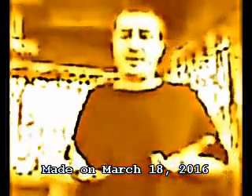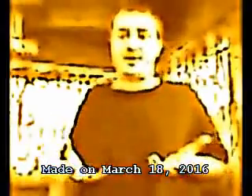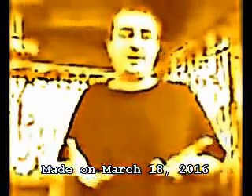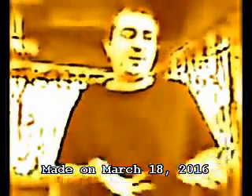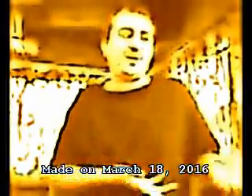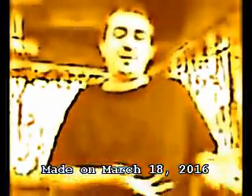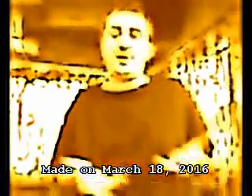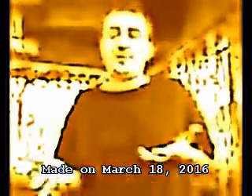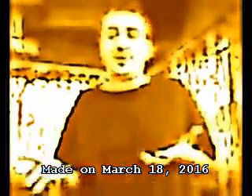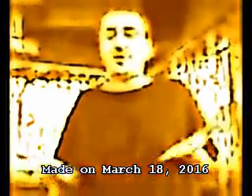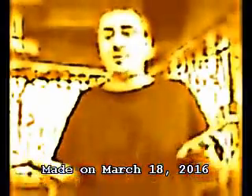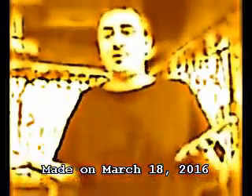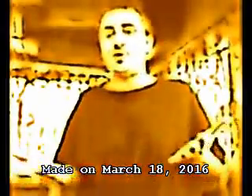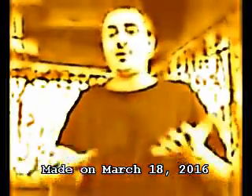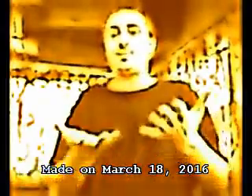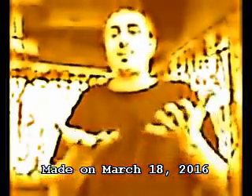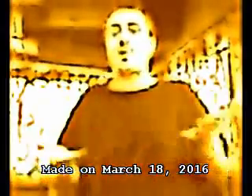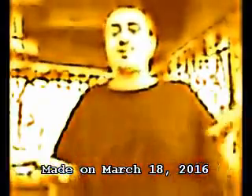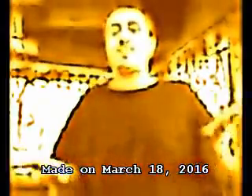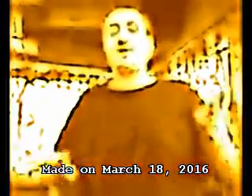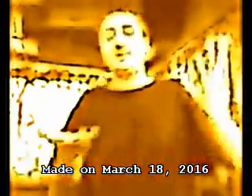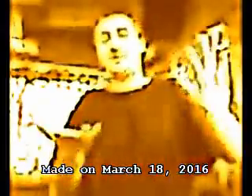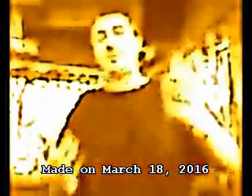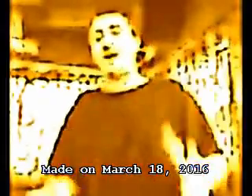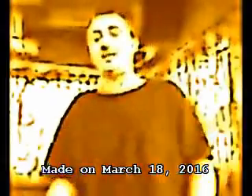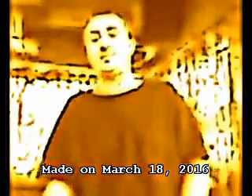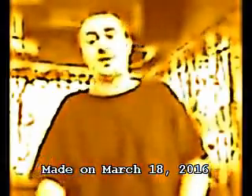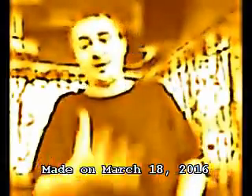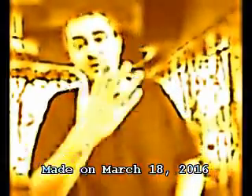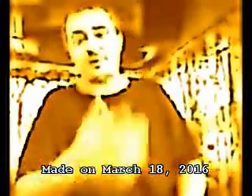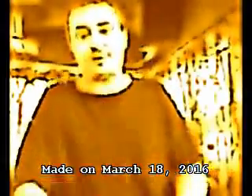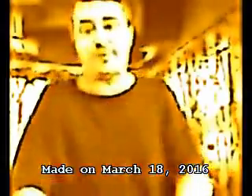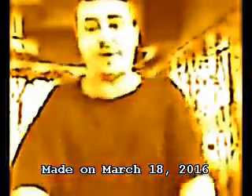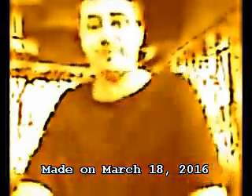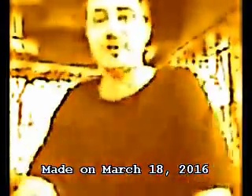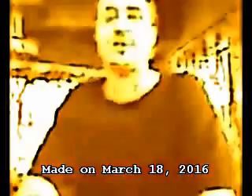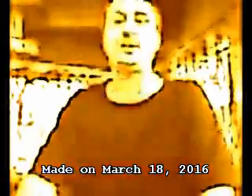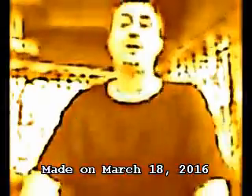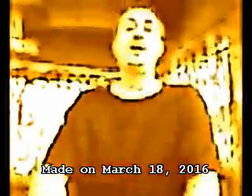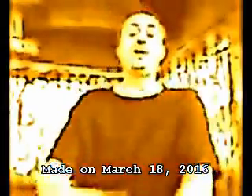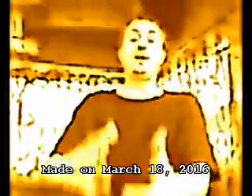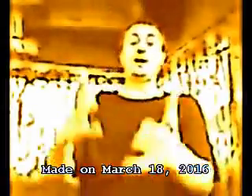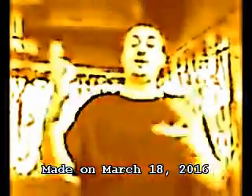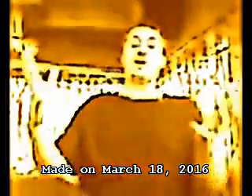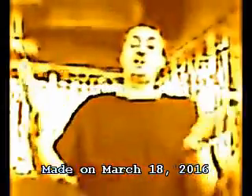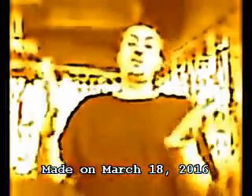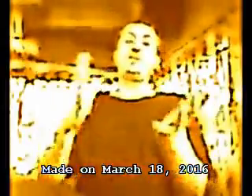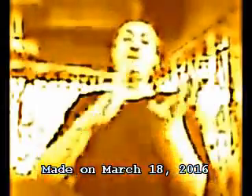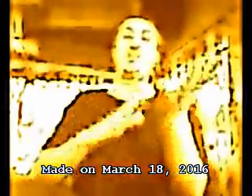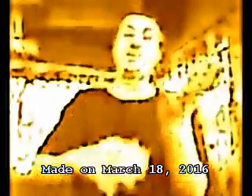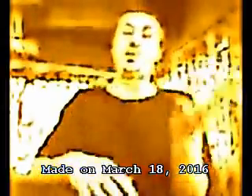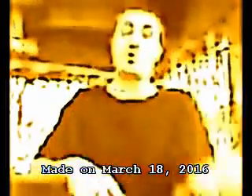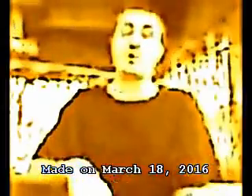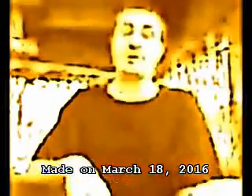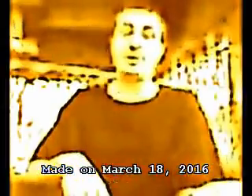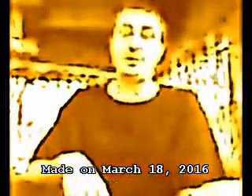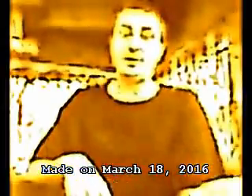fucking, legislature, when you going to propose a budget? So the House was like, here's your fucking budget. And now you got the Supreme Court